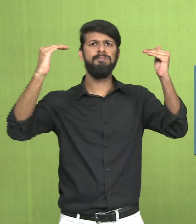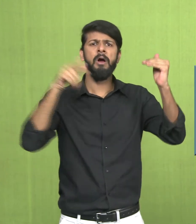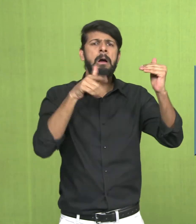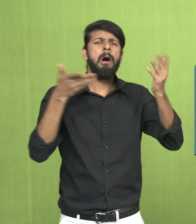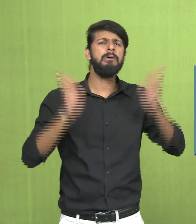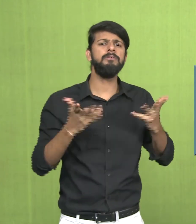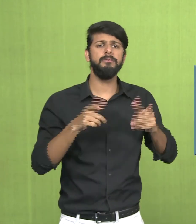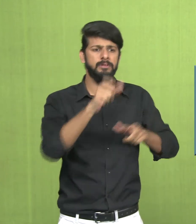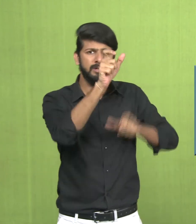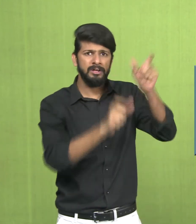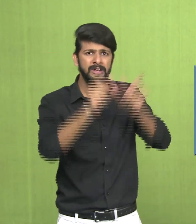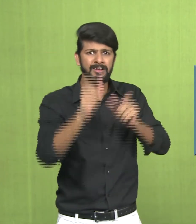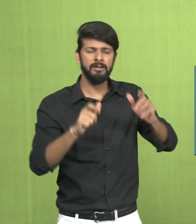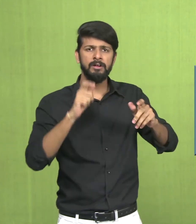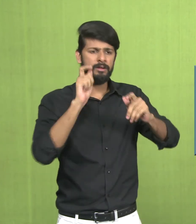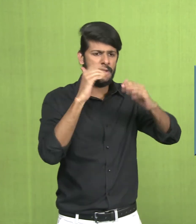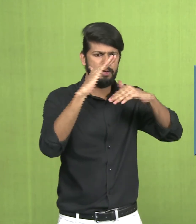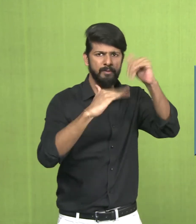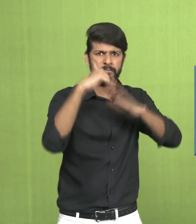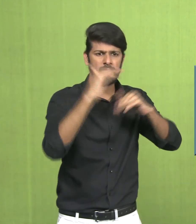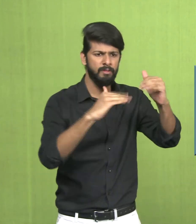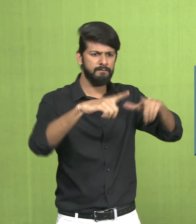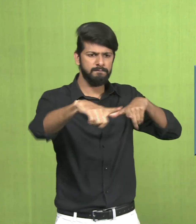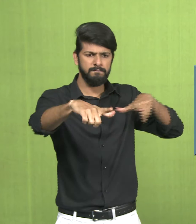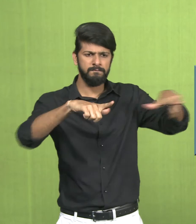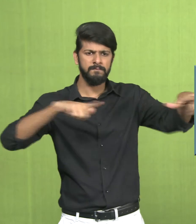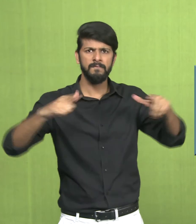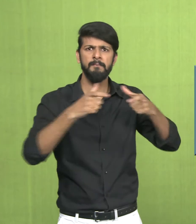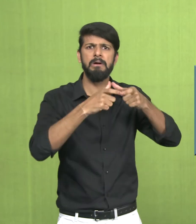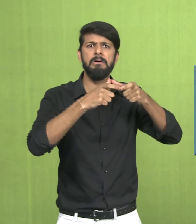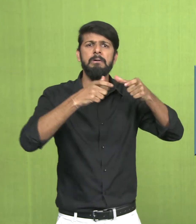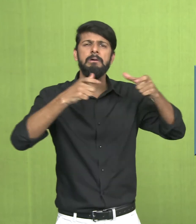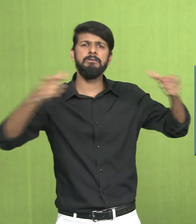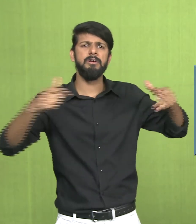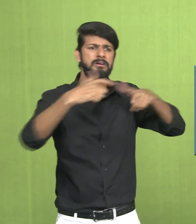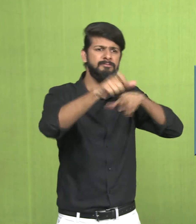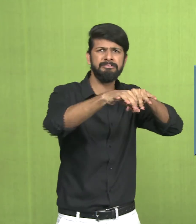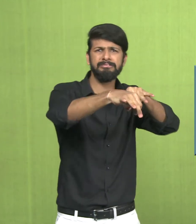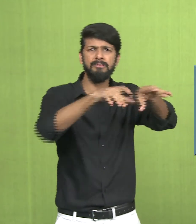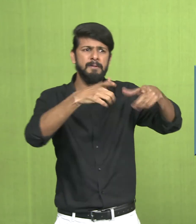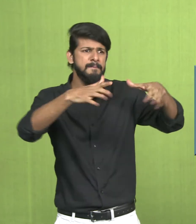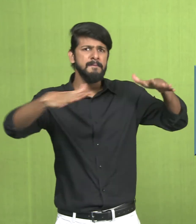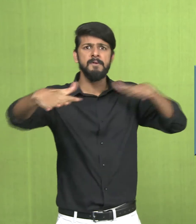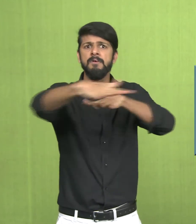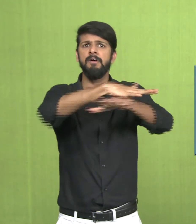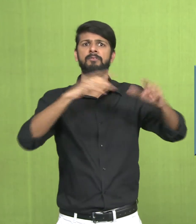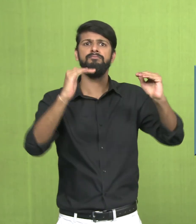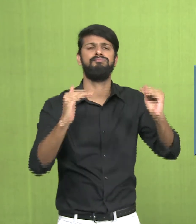in comparison to that, now the time of the Indus Valley civilization was comparatively much more advanced.